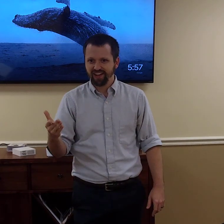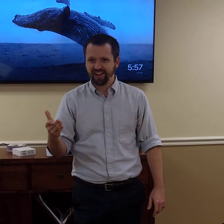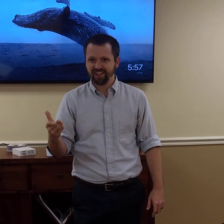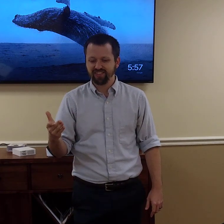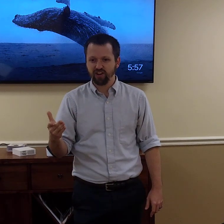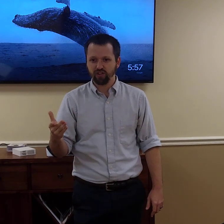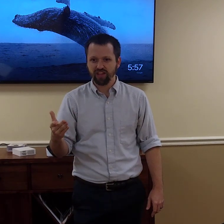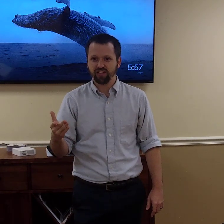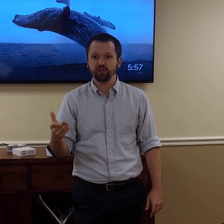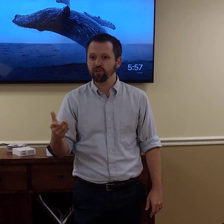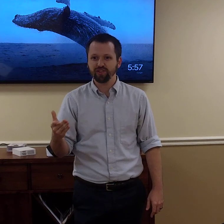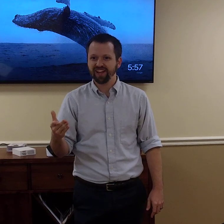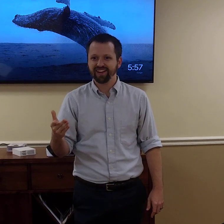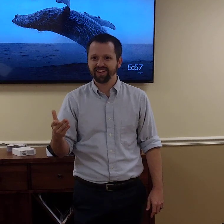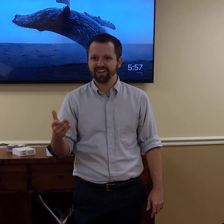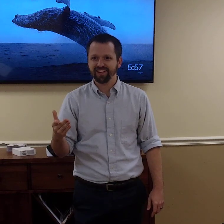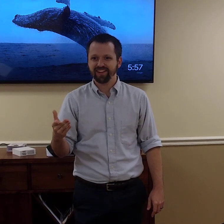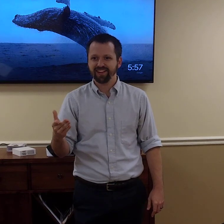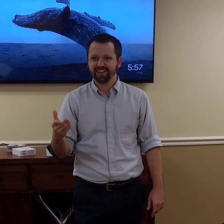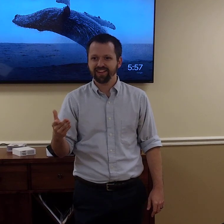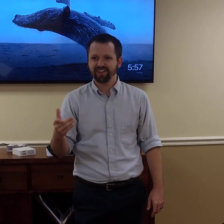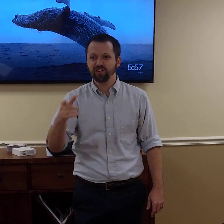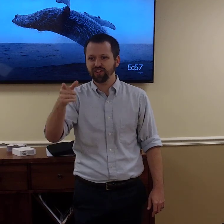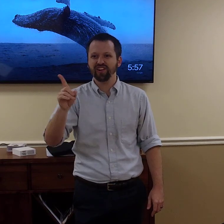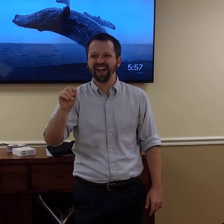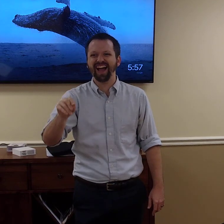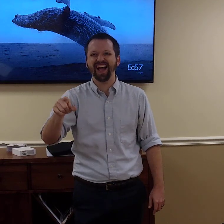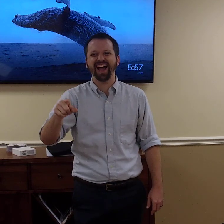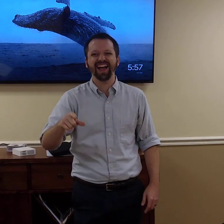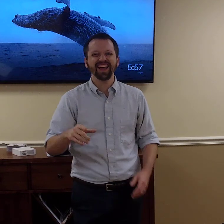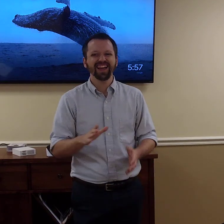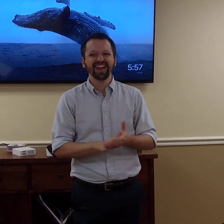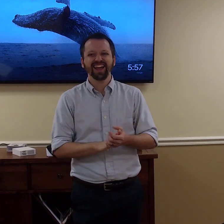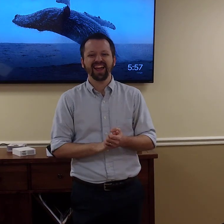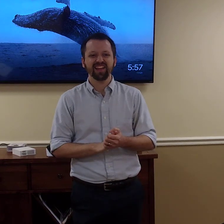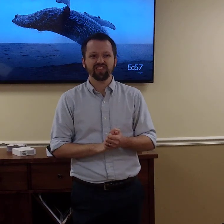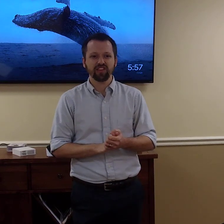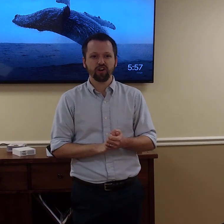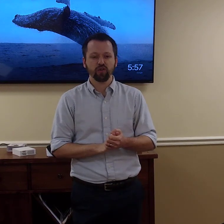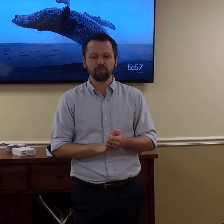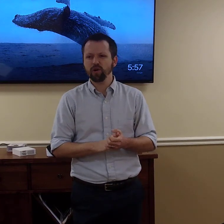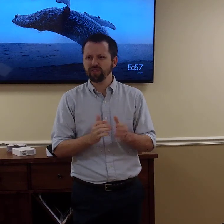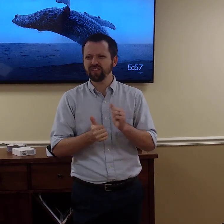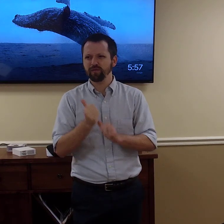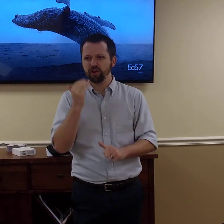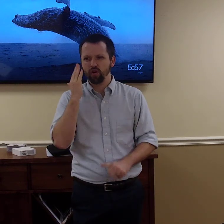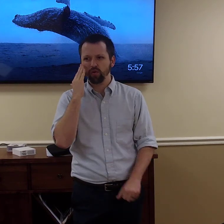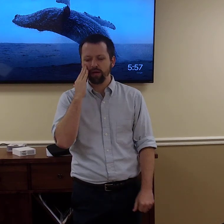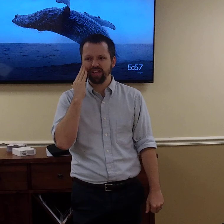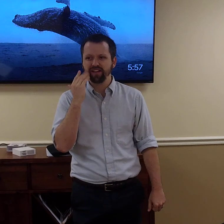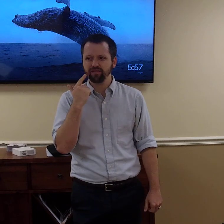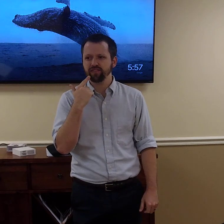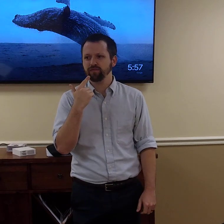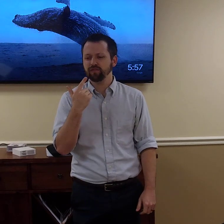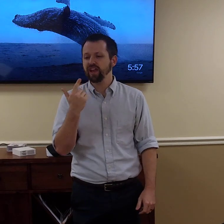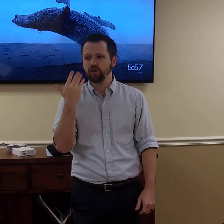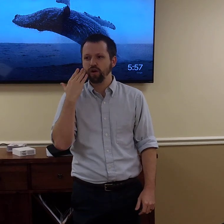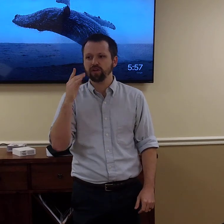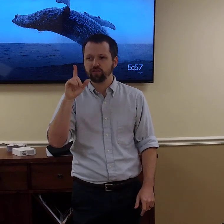And so that you don't do that? No, she said You she do? does. Oh my goodness. And so most of them know. I mean, they know I went to school